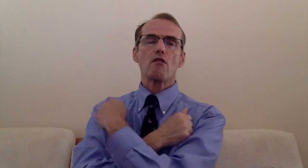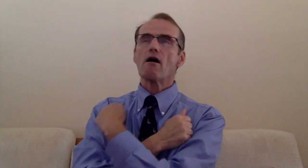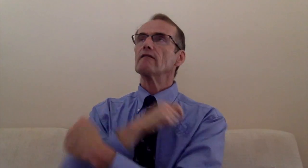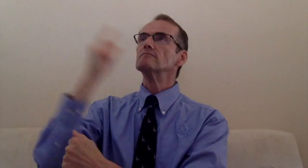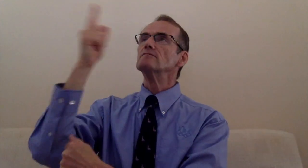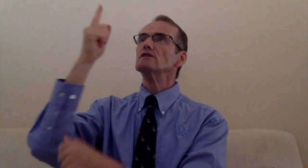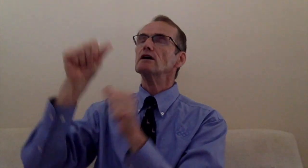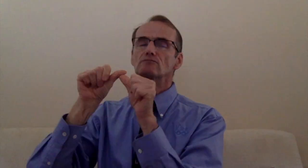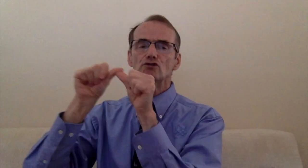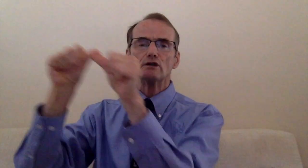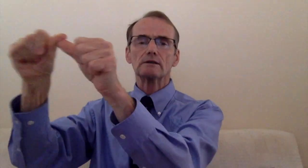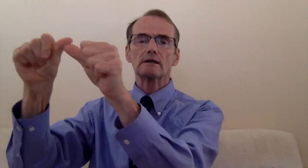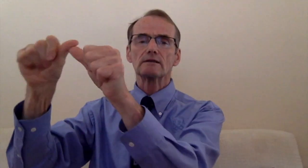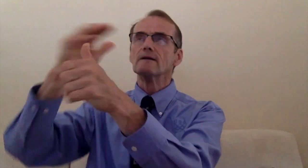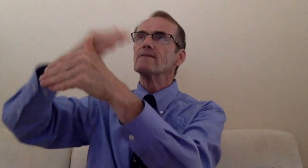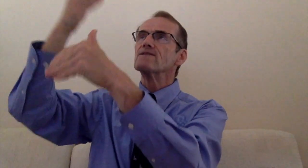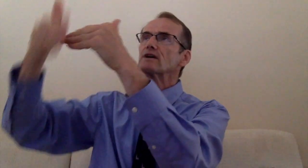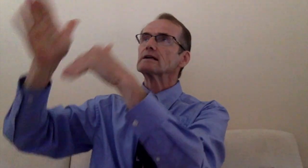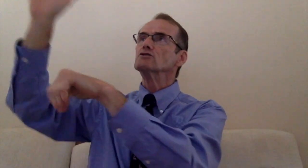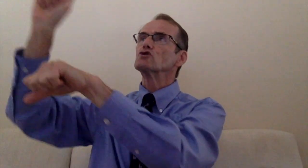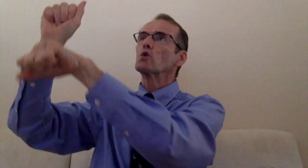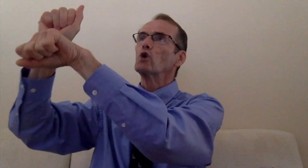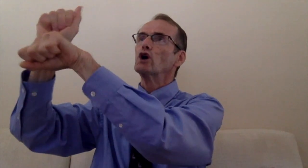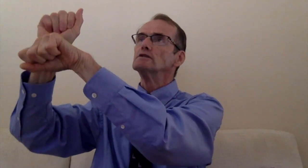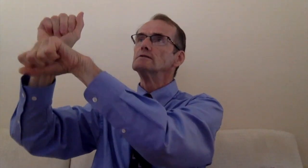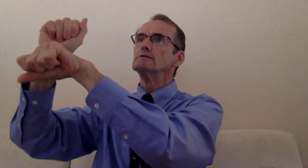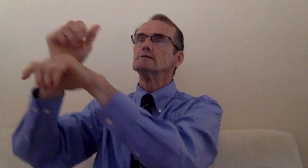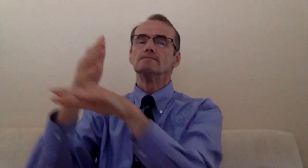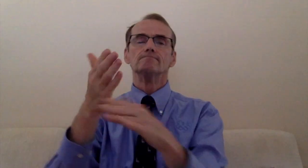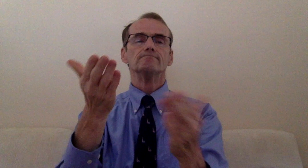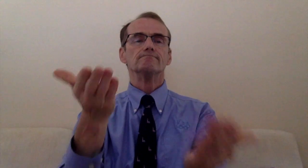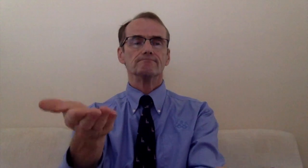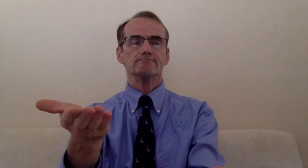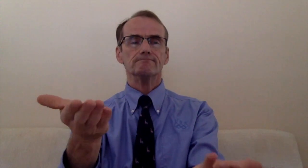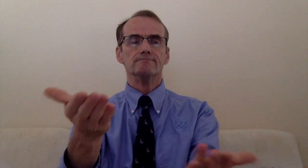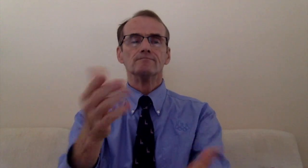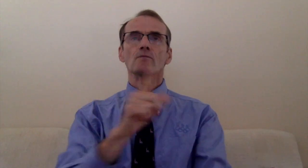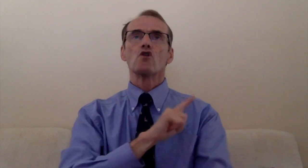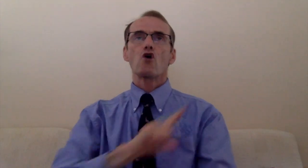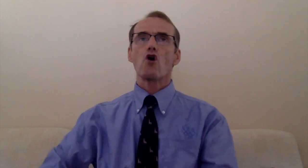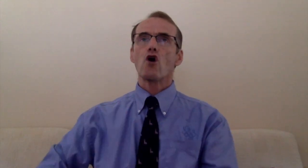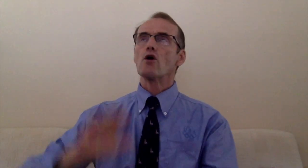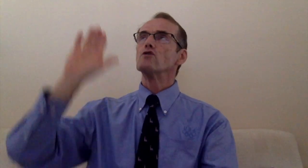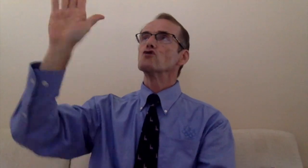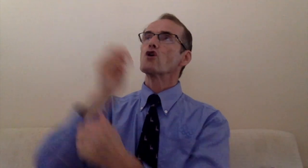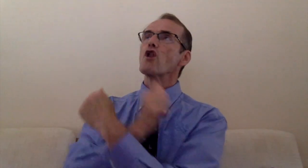Your kindness, O Lord, endures forever. Forsake not the work of your